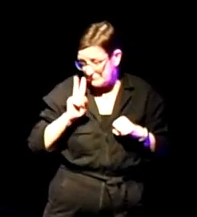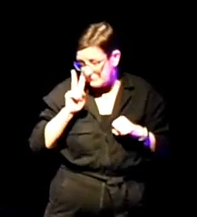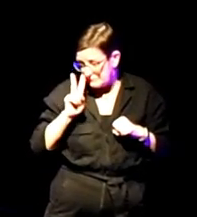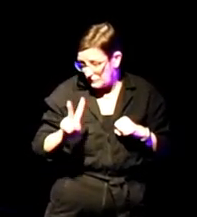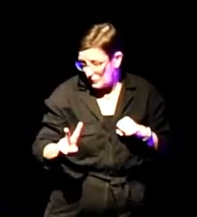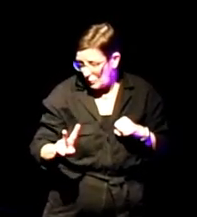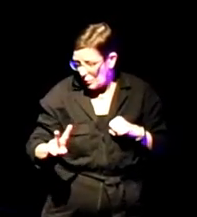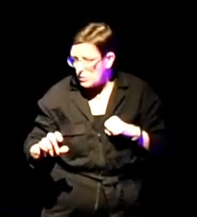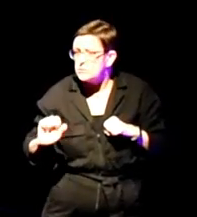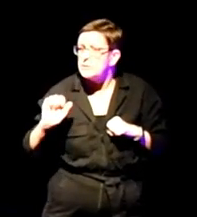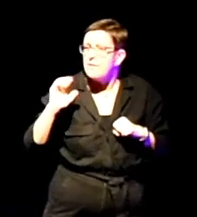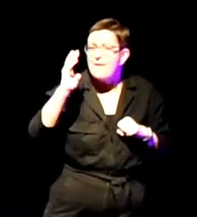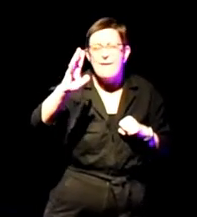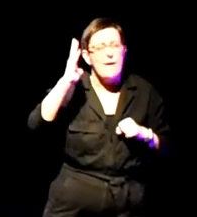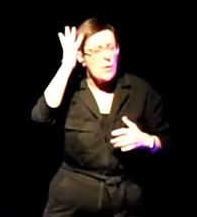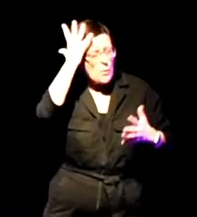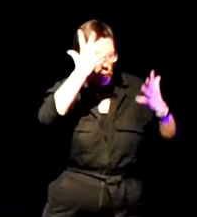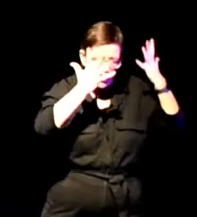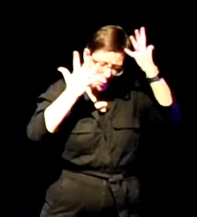wash her hair.